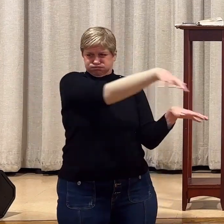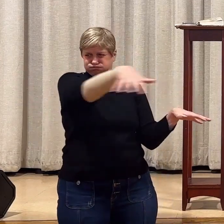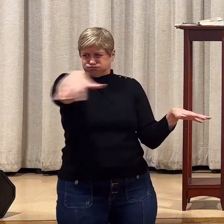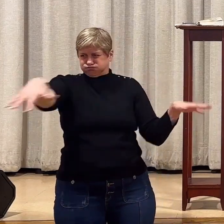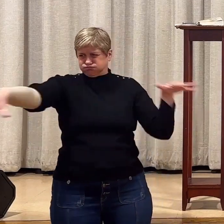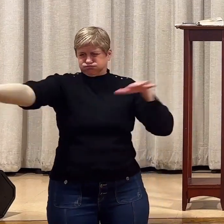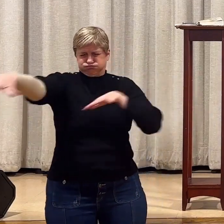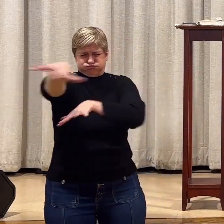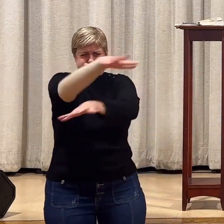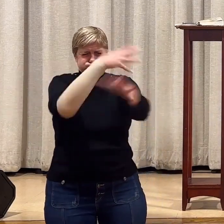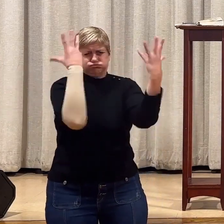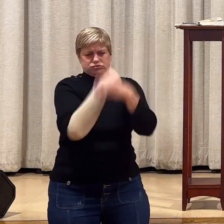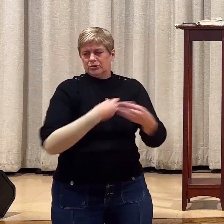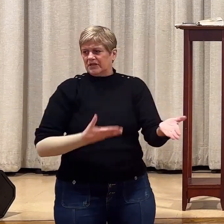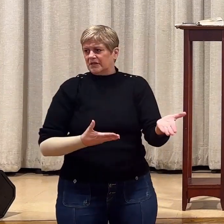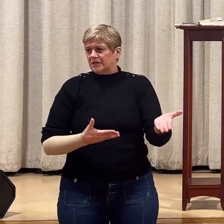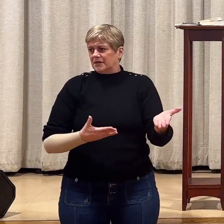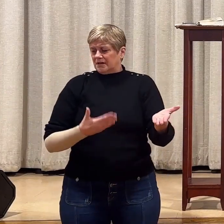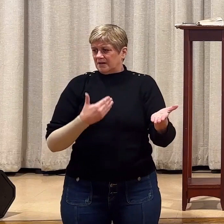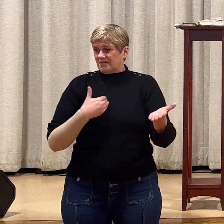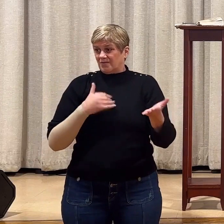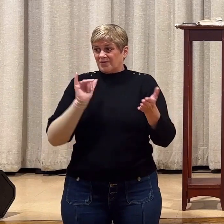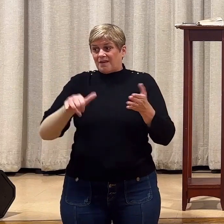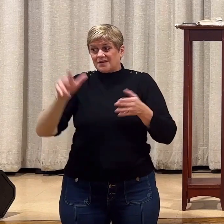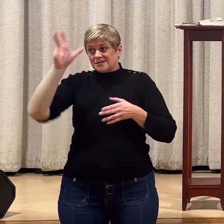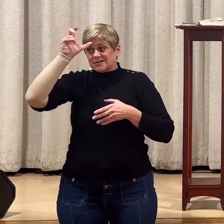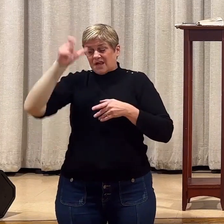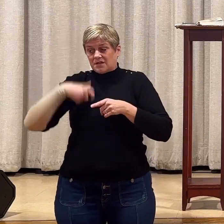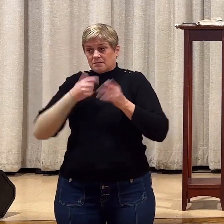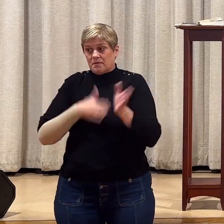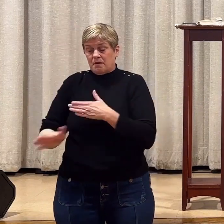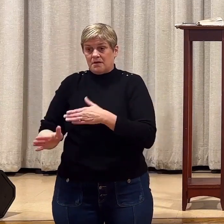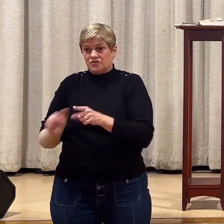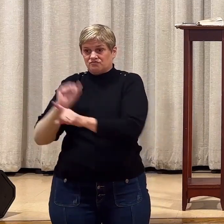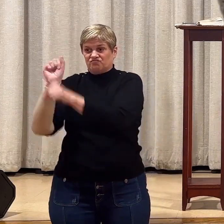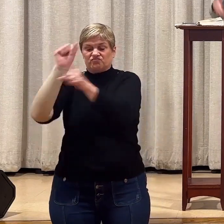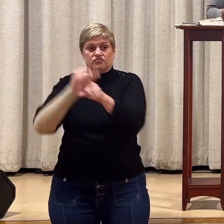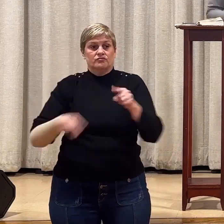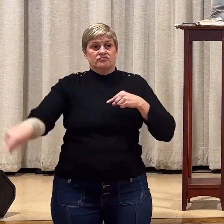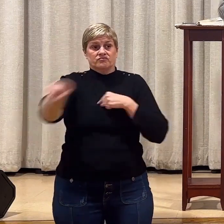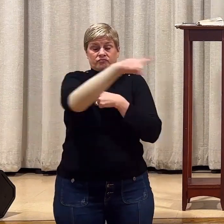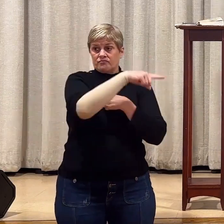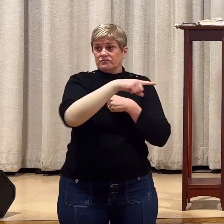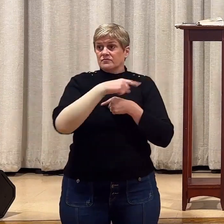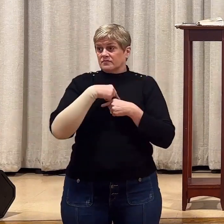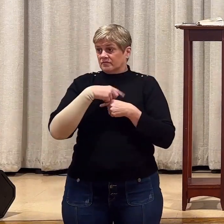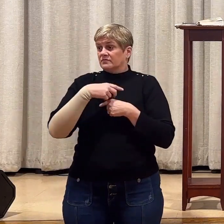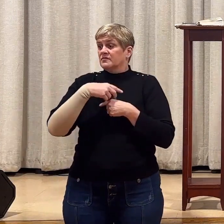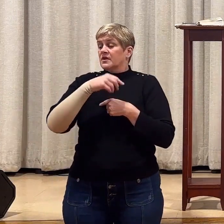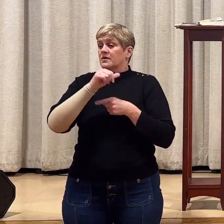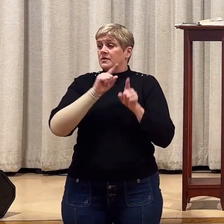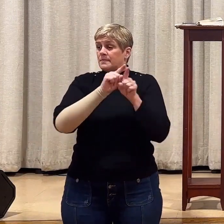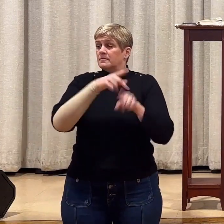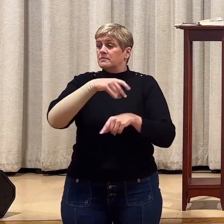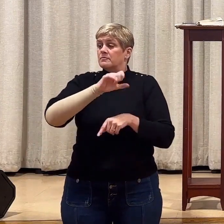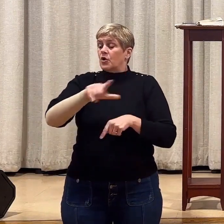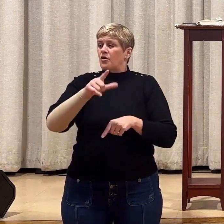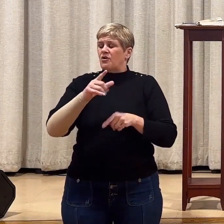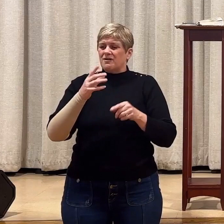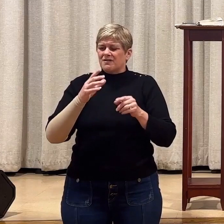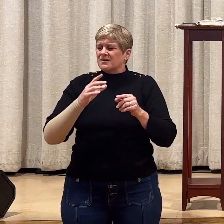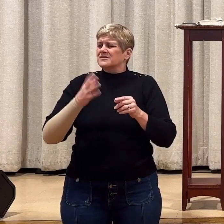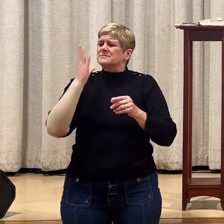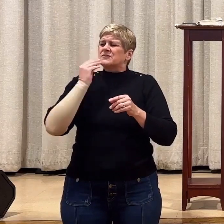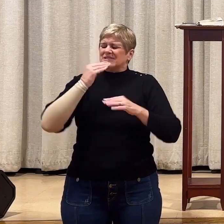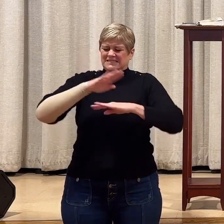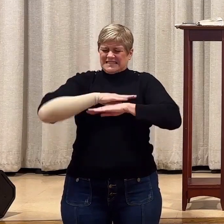the tactic of the enemy. And you see, we can learn from the Apostle Paul, because Paul found contentment in